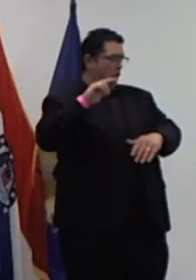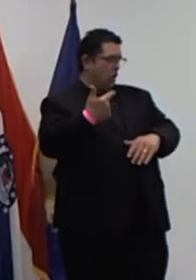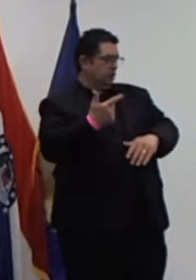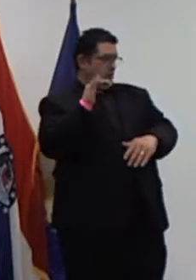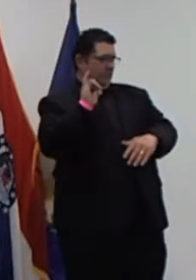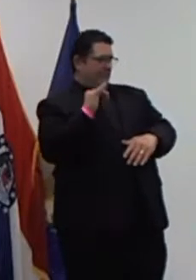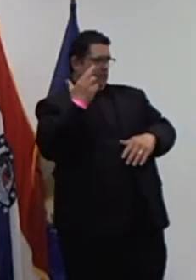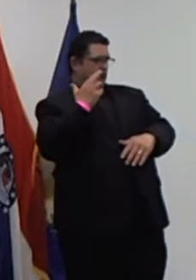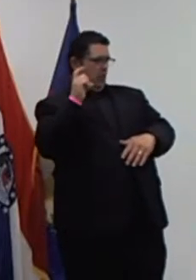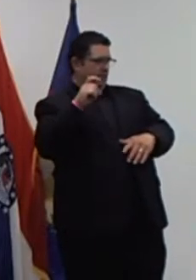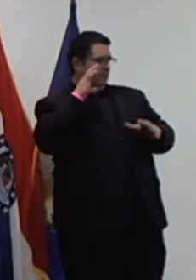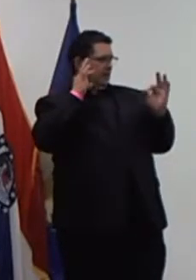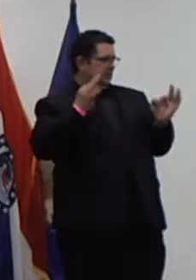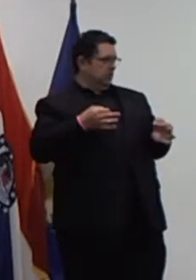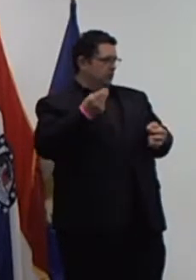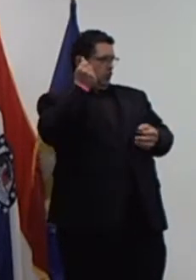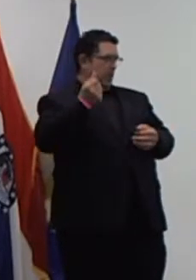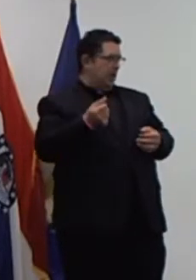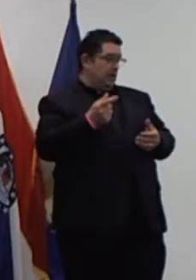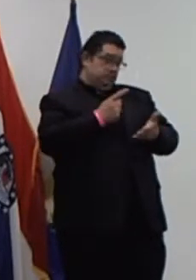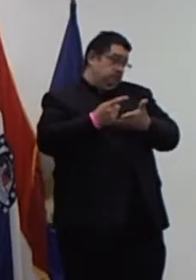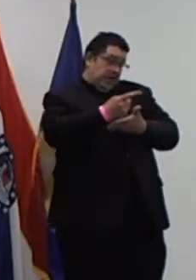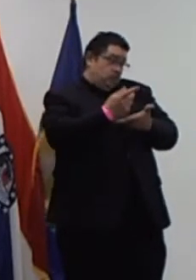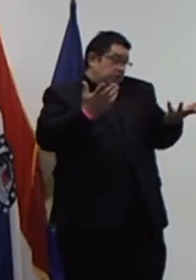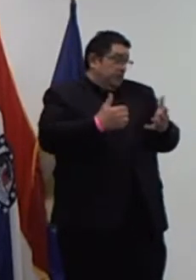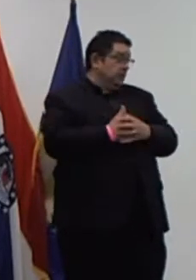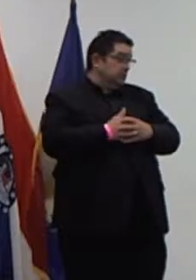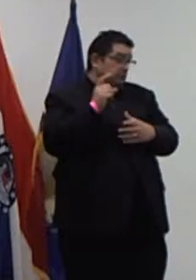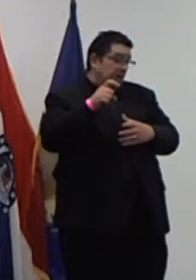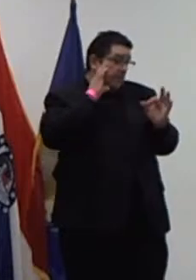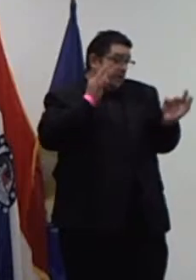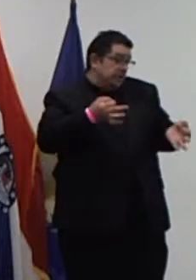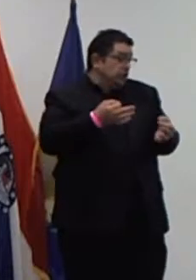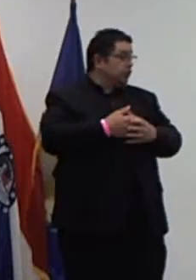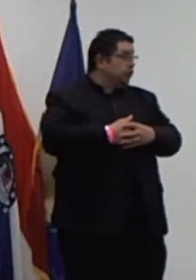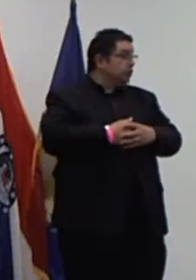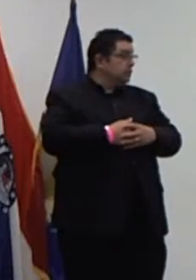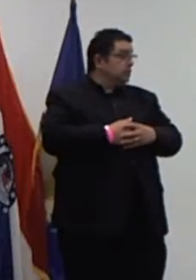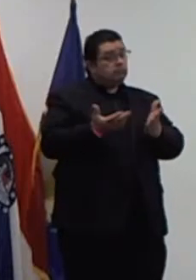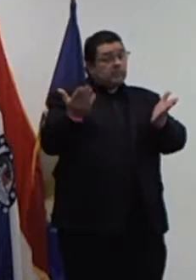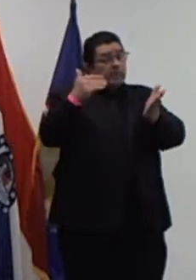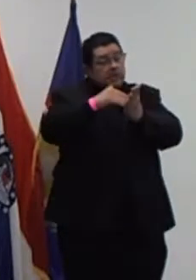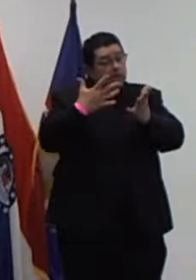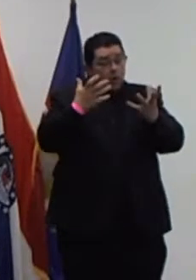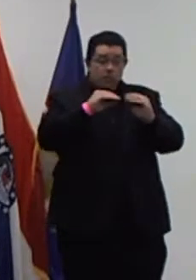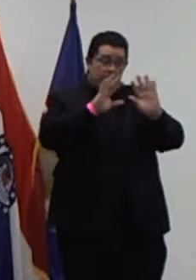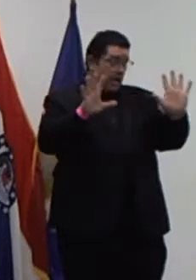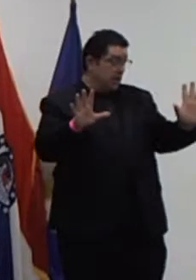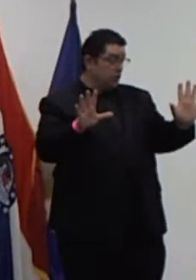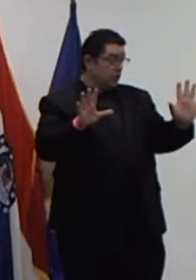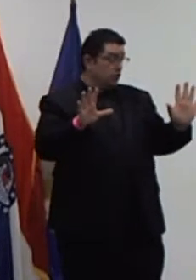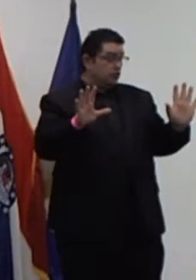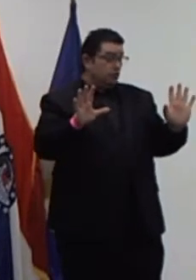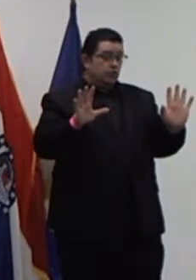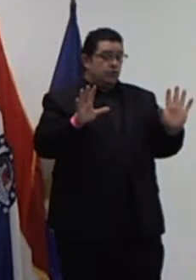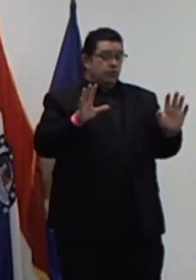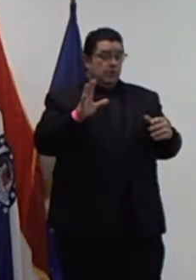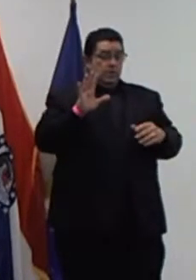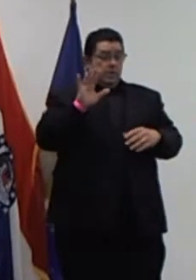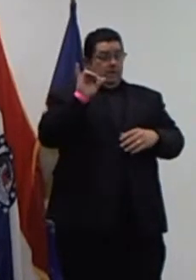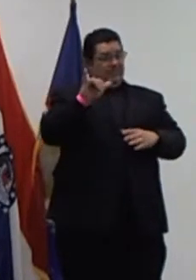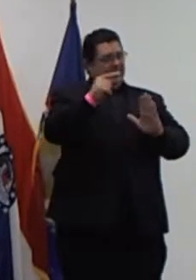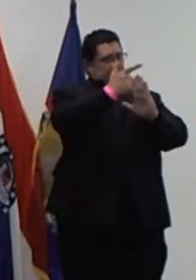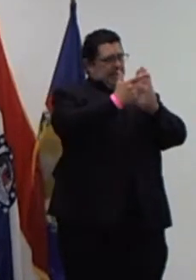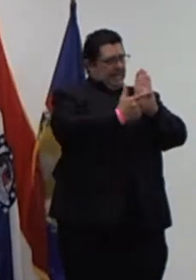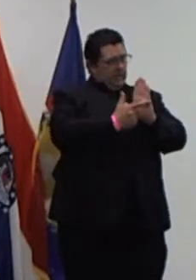why we got to make the decision pretty quickly next week. Frankly, I got to make that decision. And again, I want to be clear on that as I speak about that. That's in